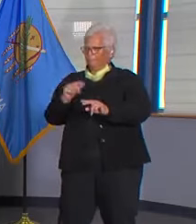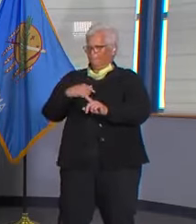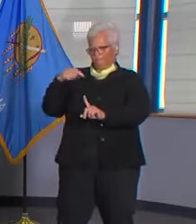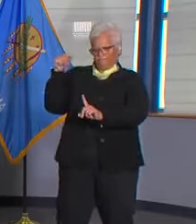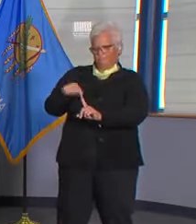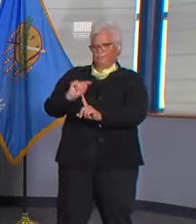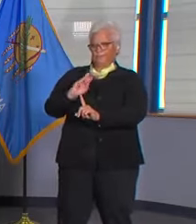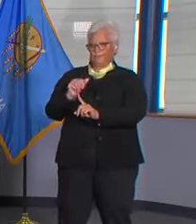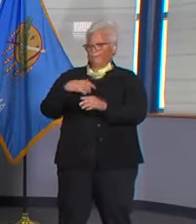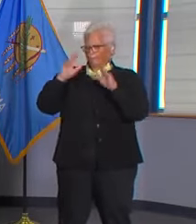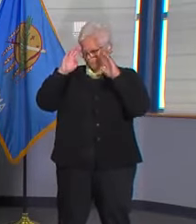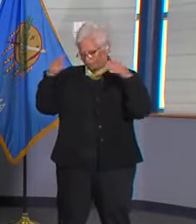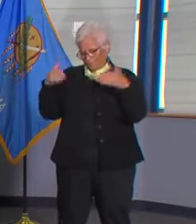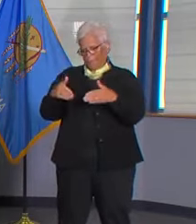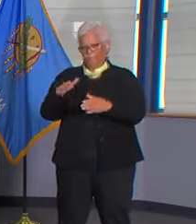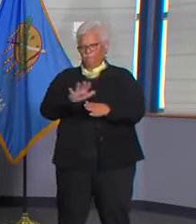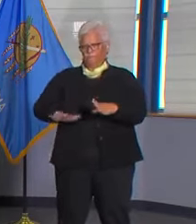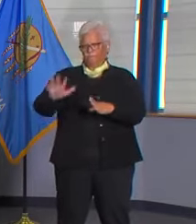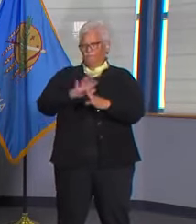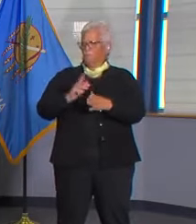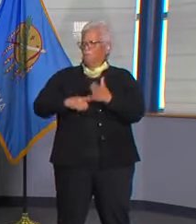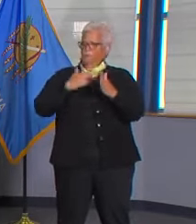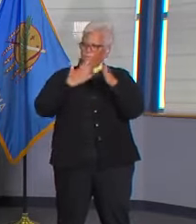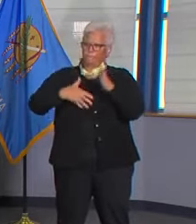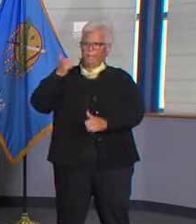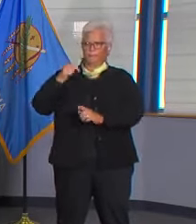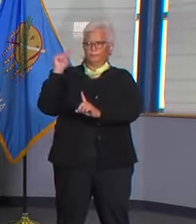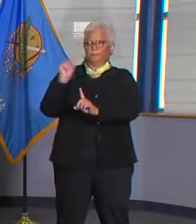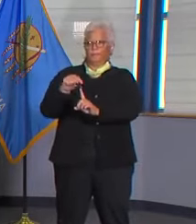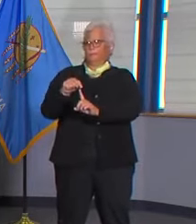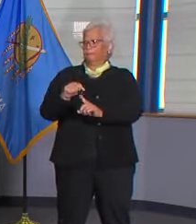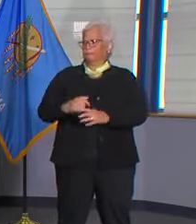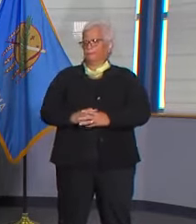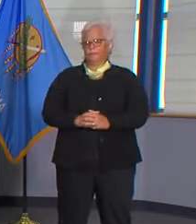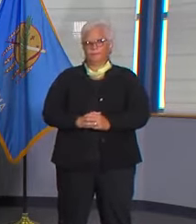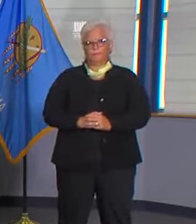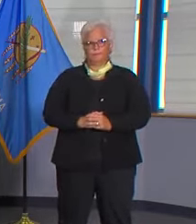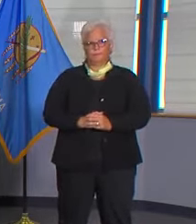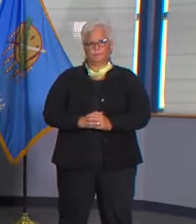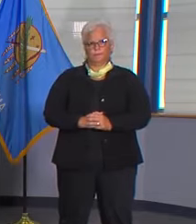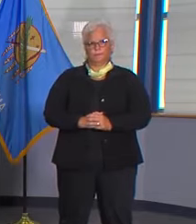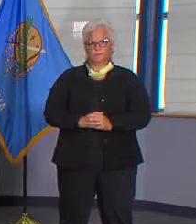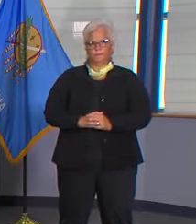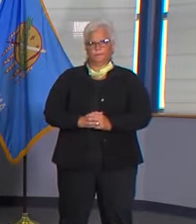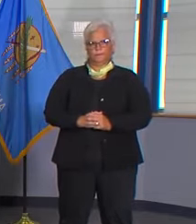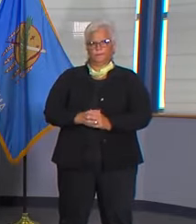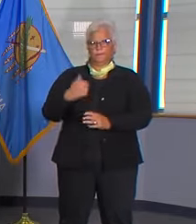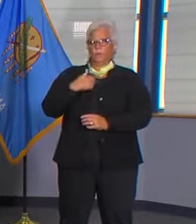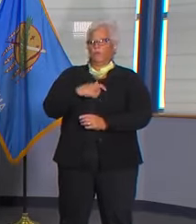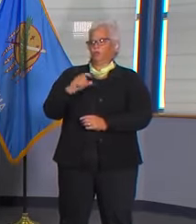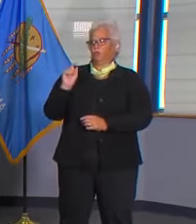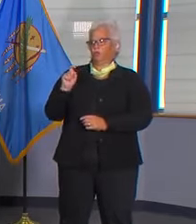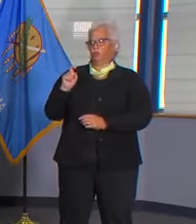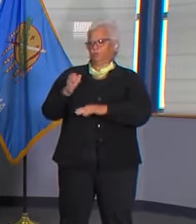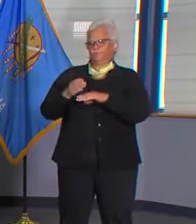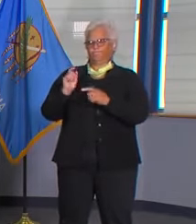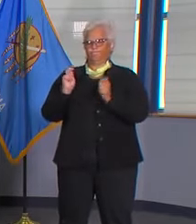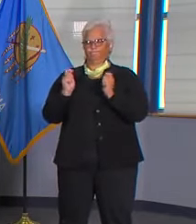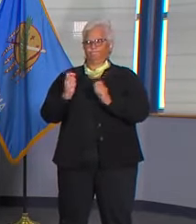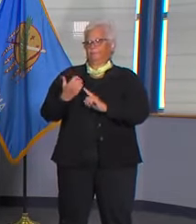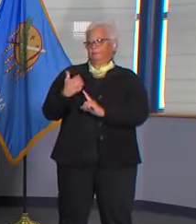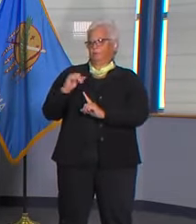Tulsa. Something I thought we did very well in phase one. We realized we should have been doing a better job of it in phase two, and I think we are doing a good job of it